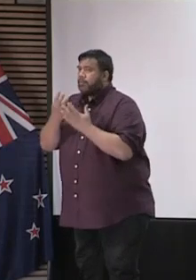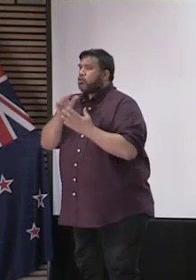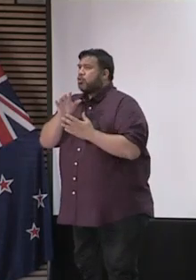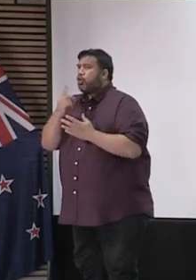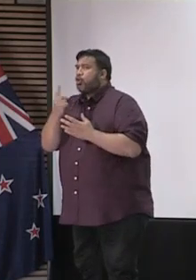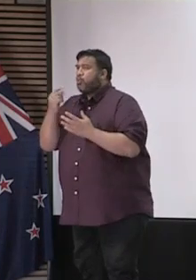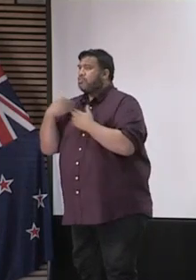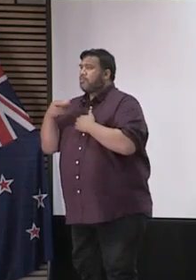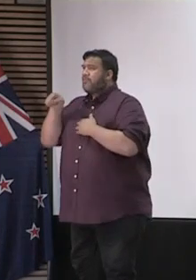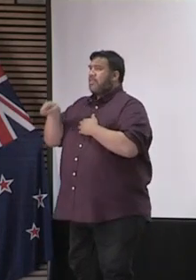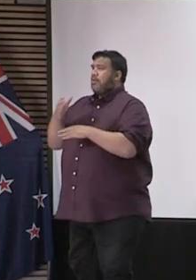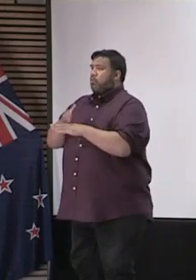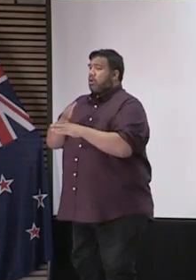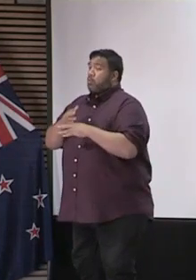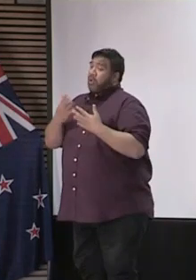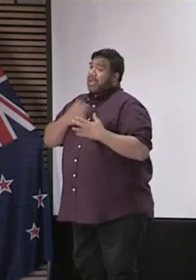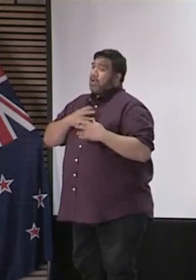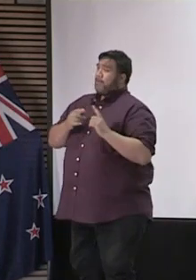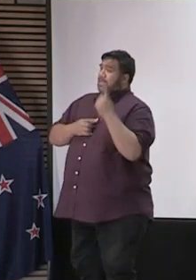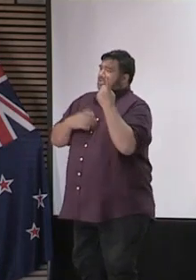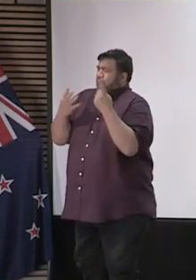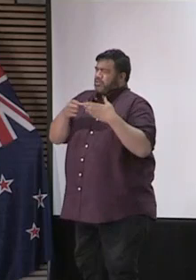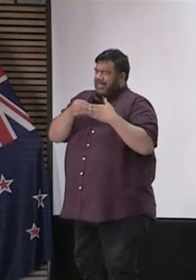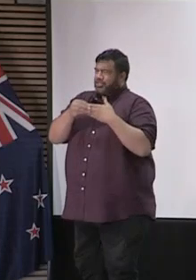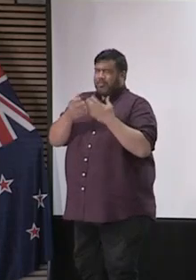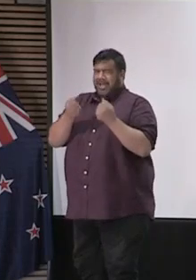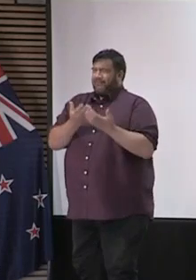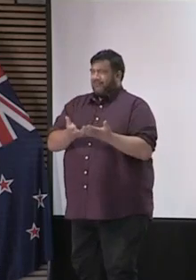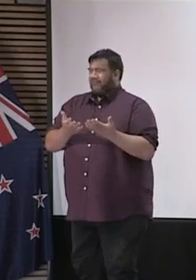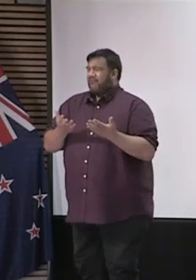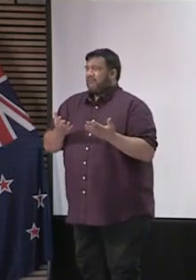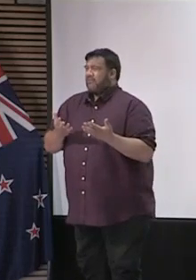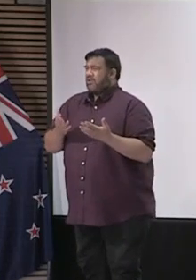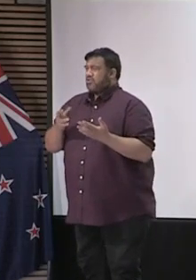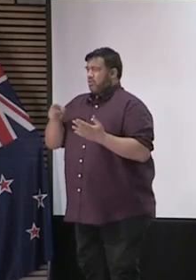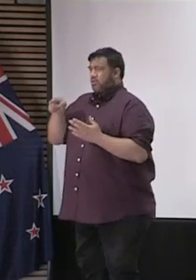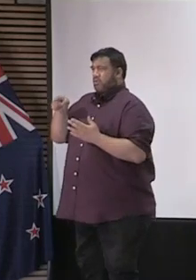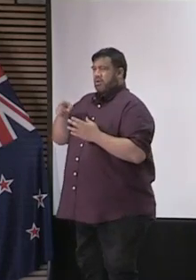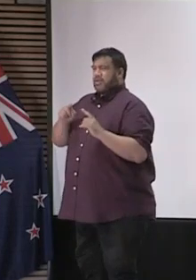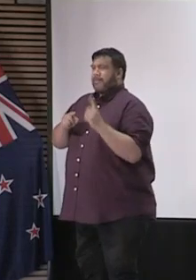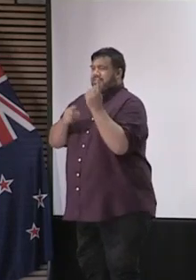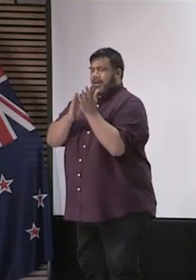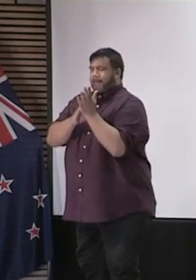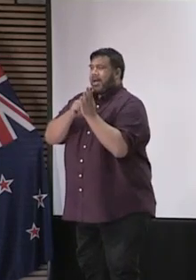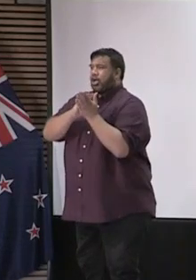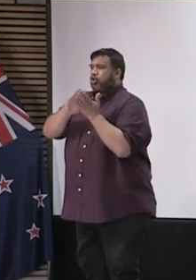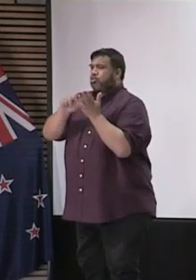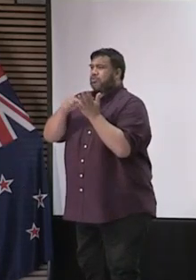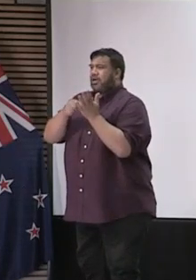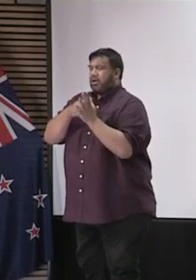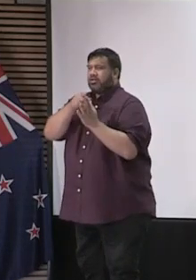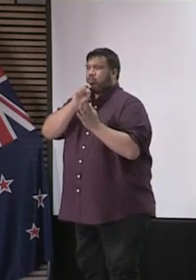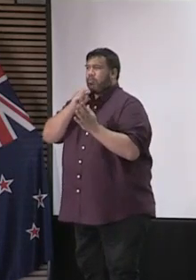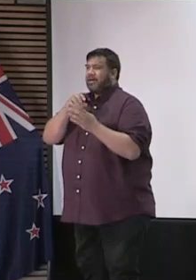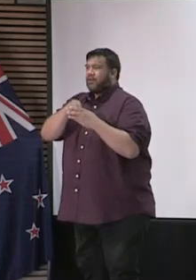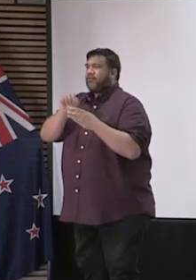have some lead in particular areas, so I'd expect that for something specific there, Minister Mahuta would be involved. But at a